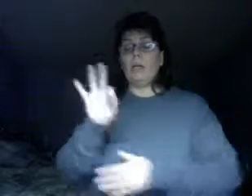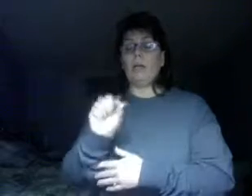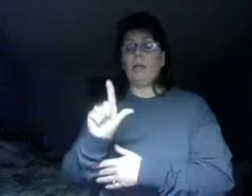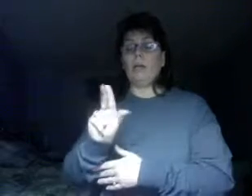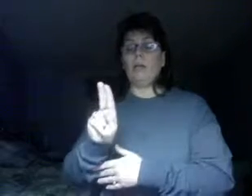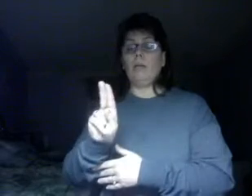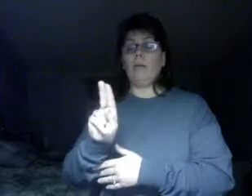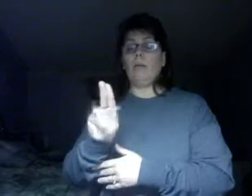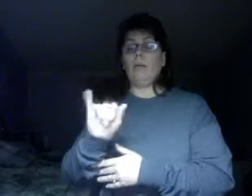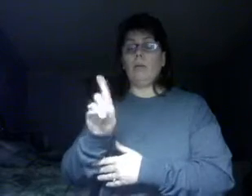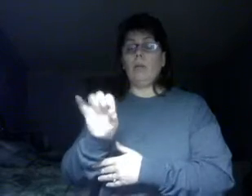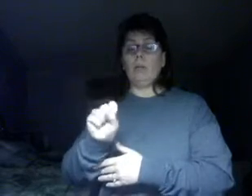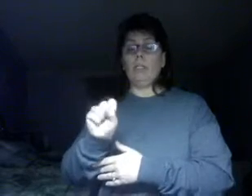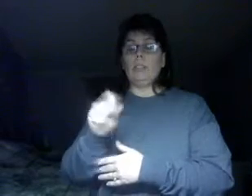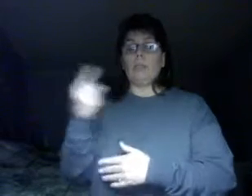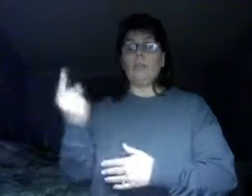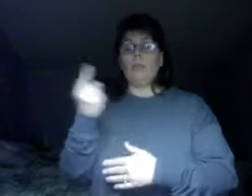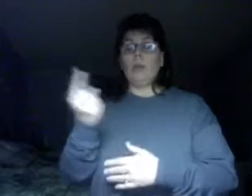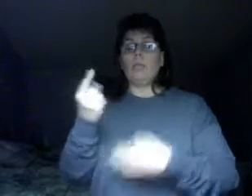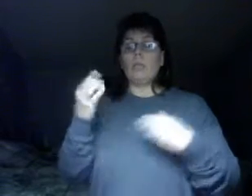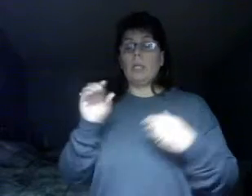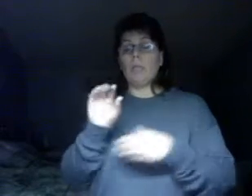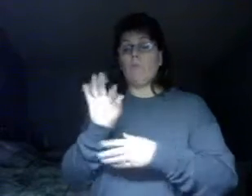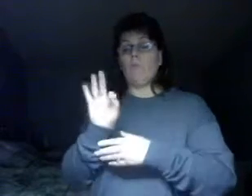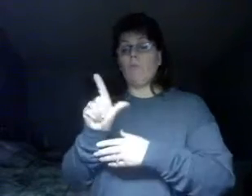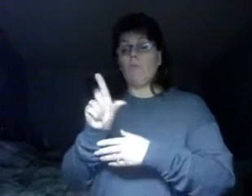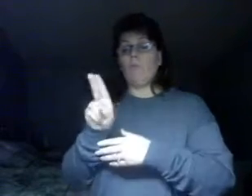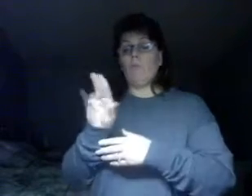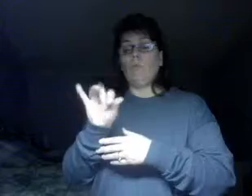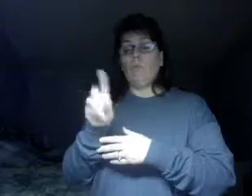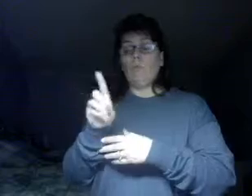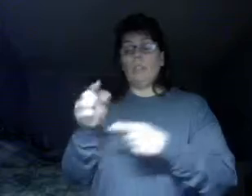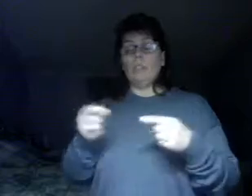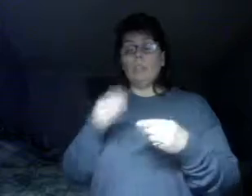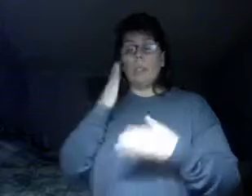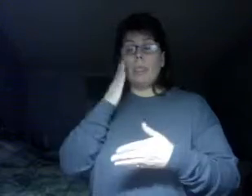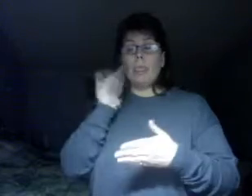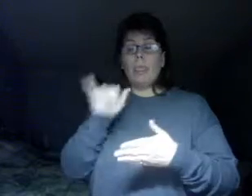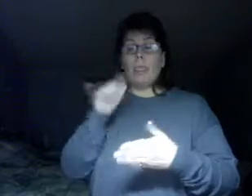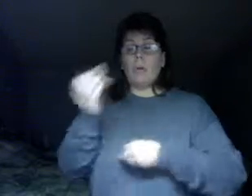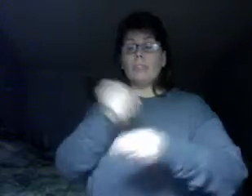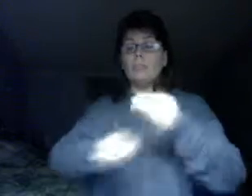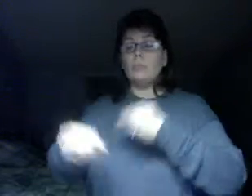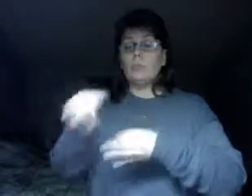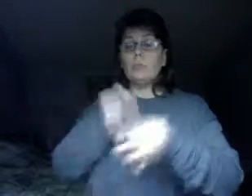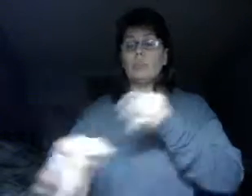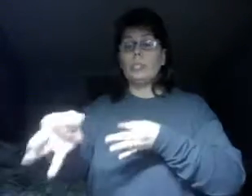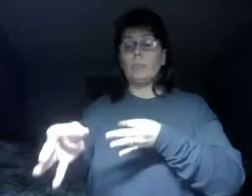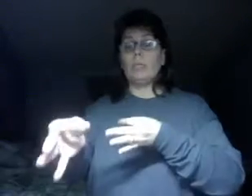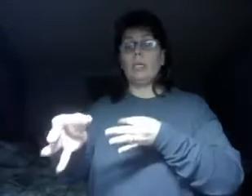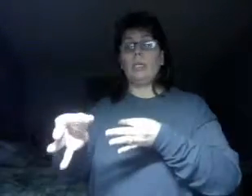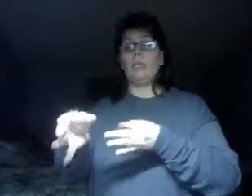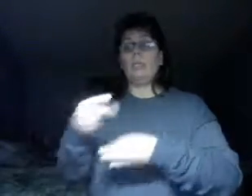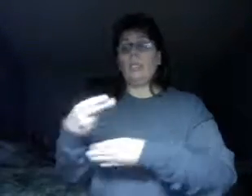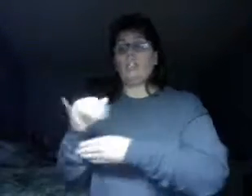transmit HIV are blood, semen, vaginal fluids or vaginal secretions,